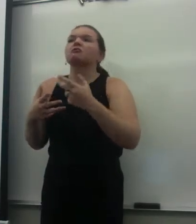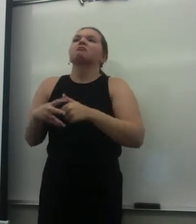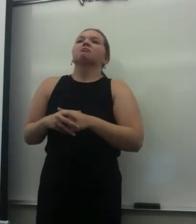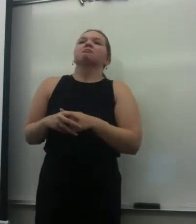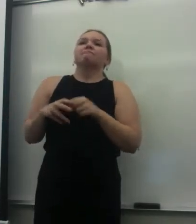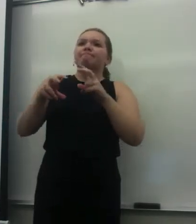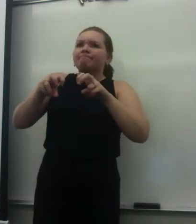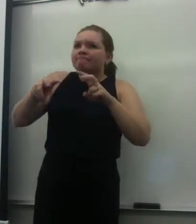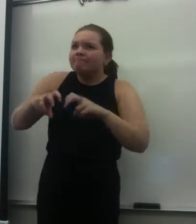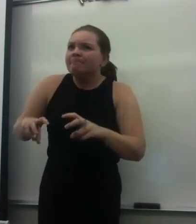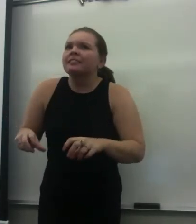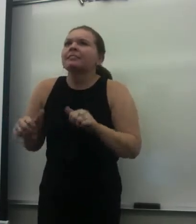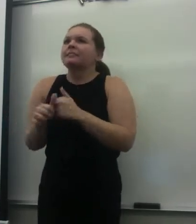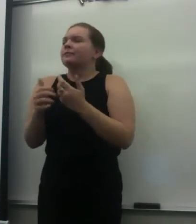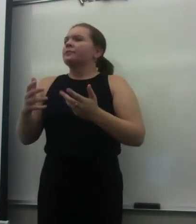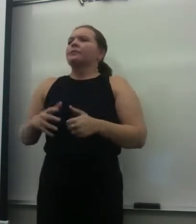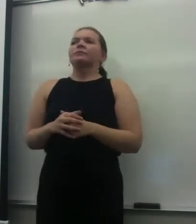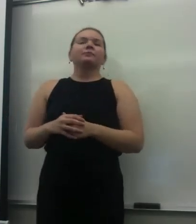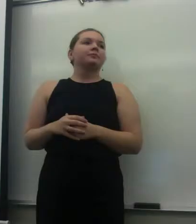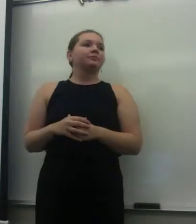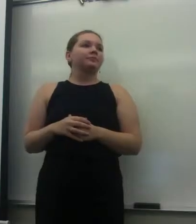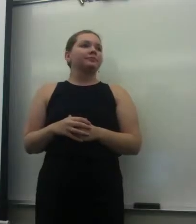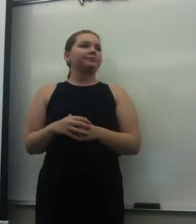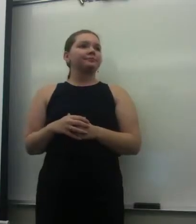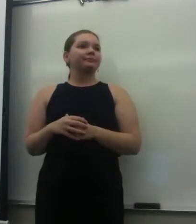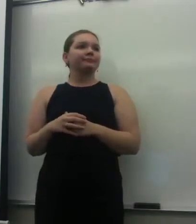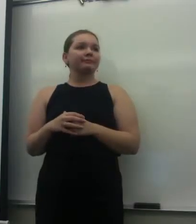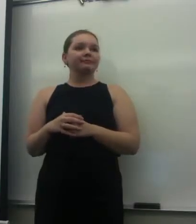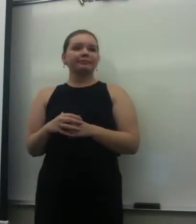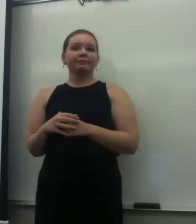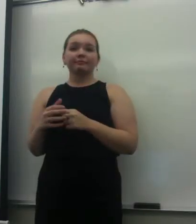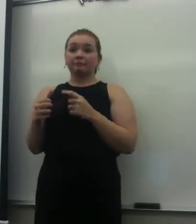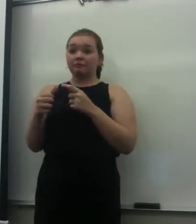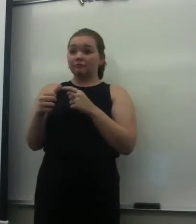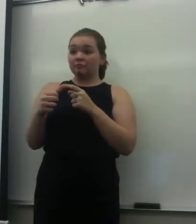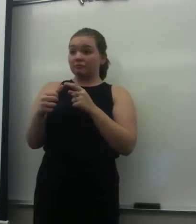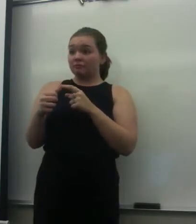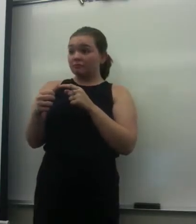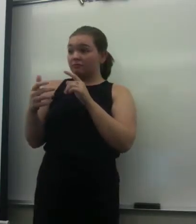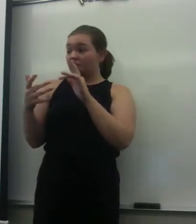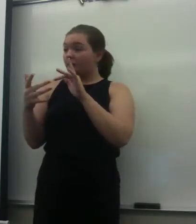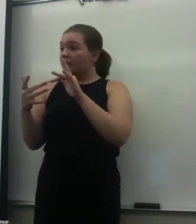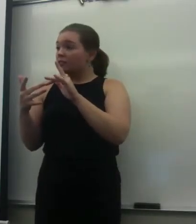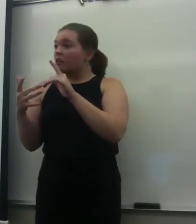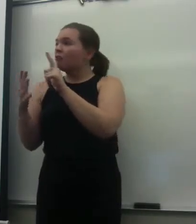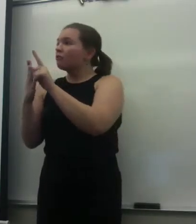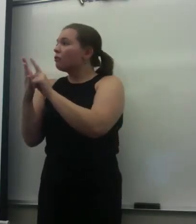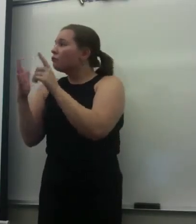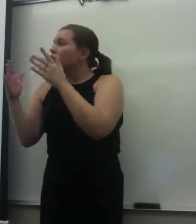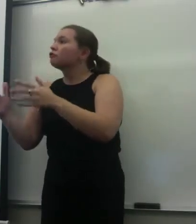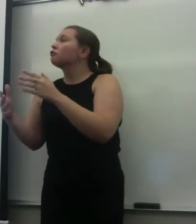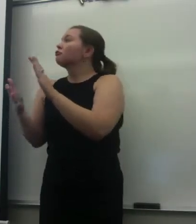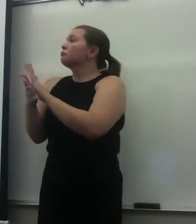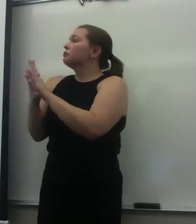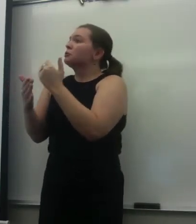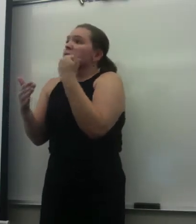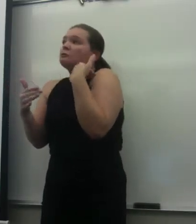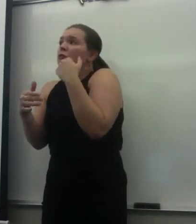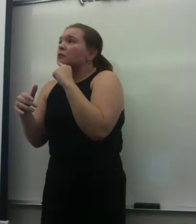So it includes contacting the counsel or the hiring party to request documents,